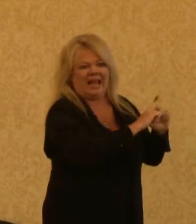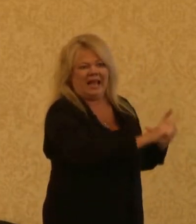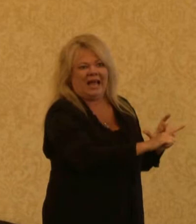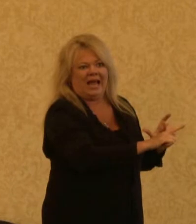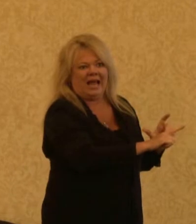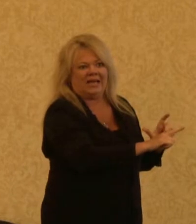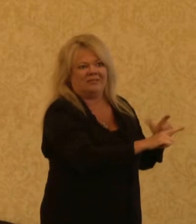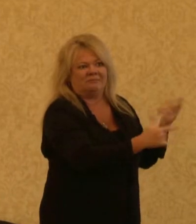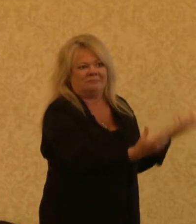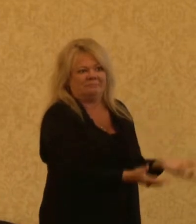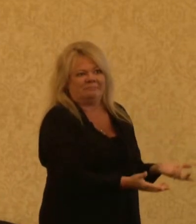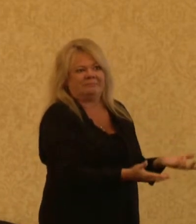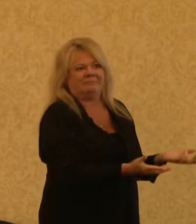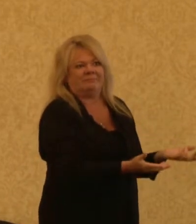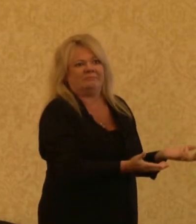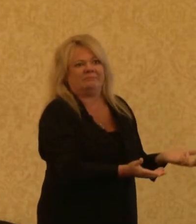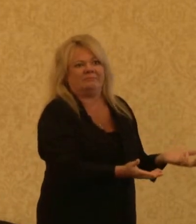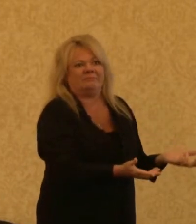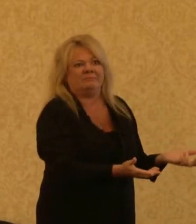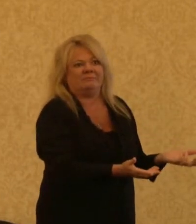school from that town.